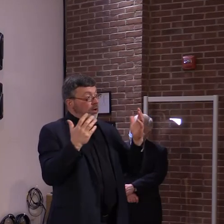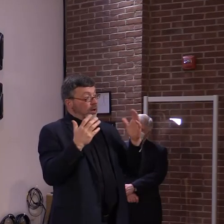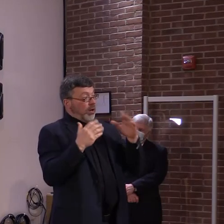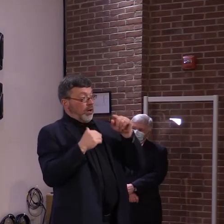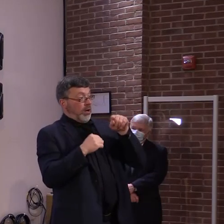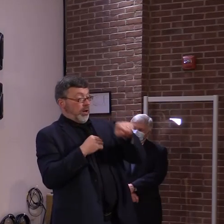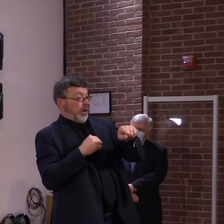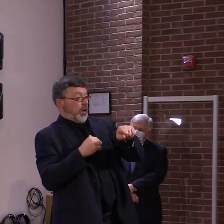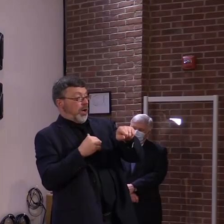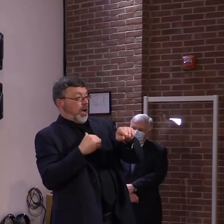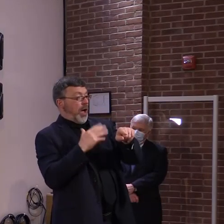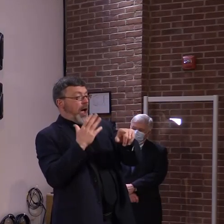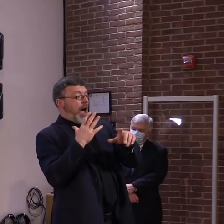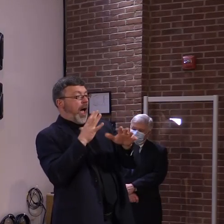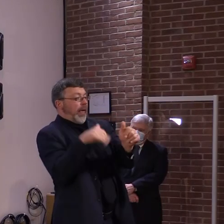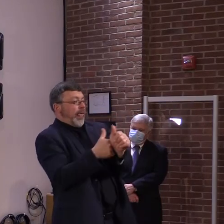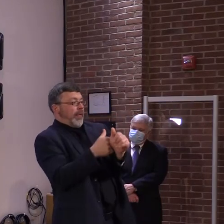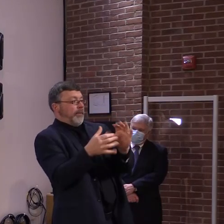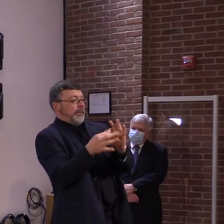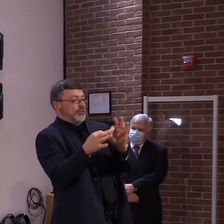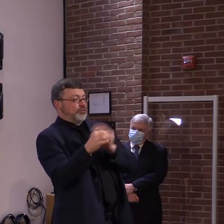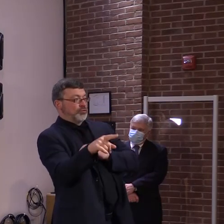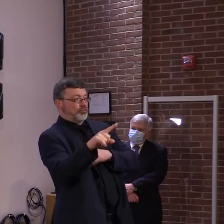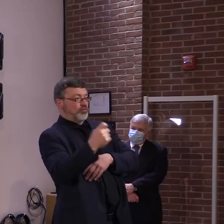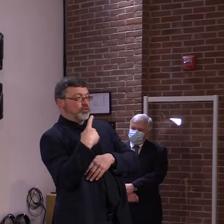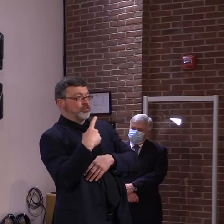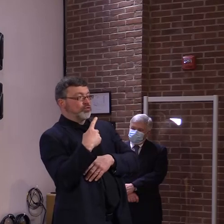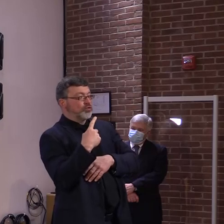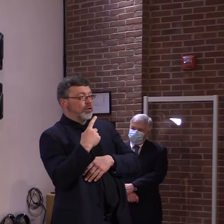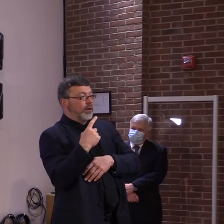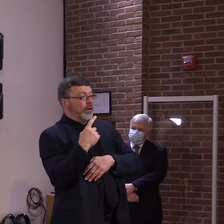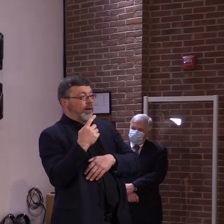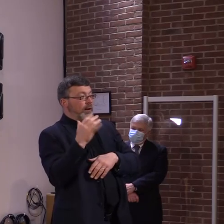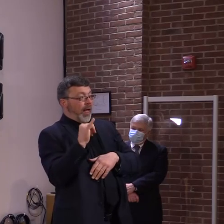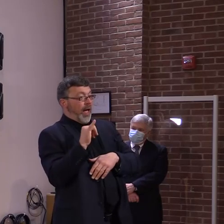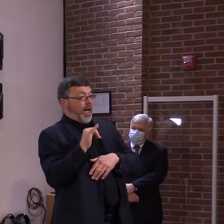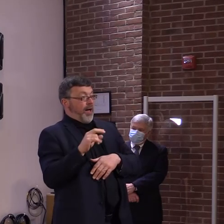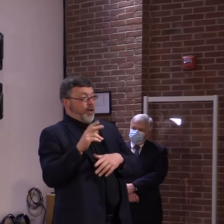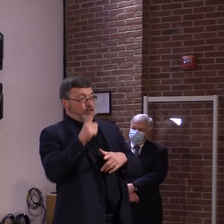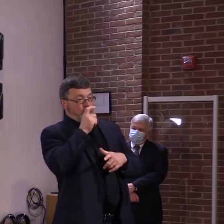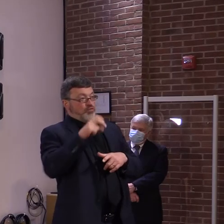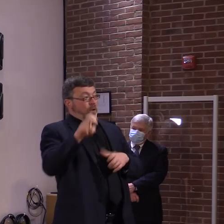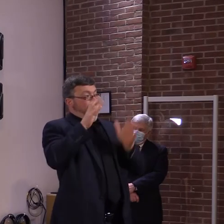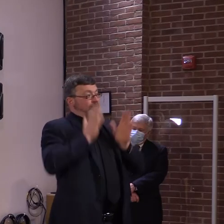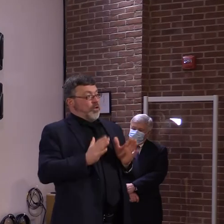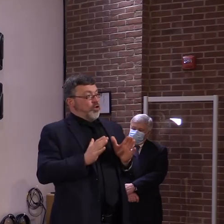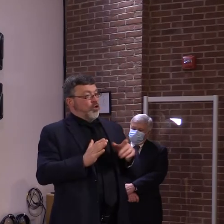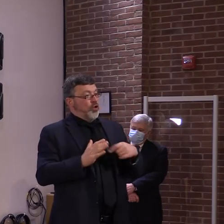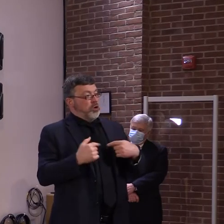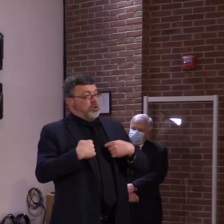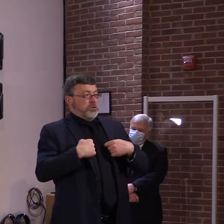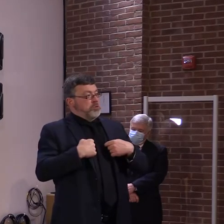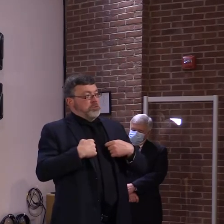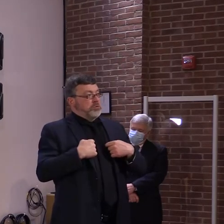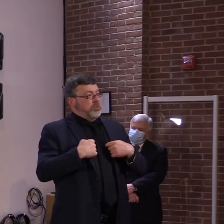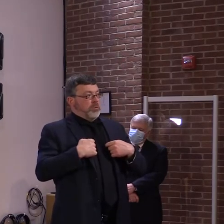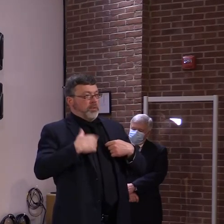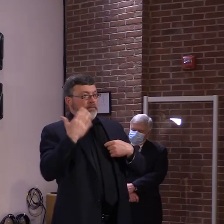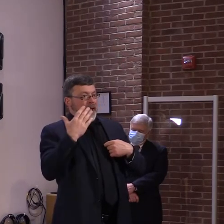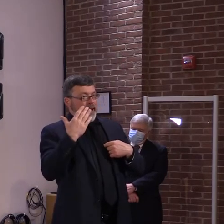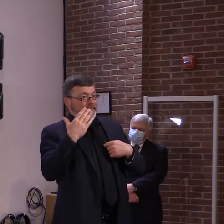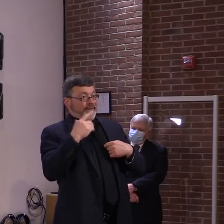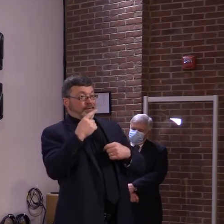just couldn't find a way to get vaccinated because it wasn't as convenient. There weren't as many options offered as